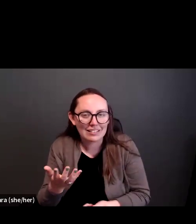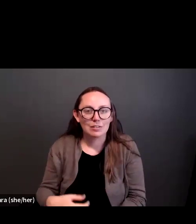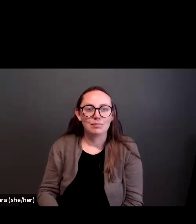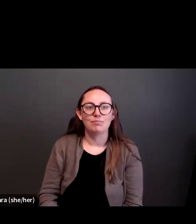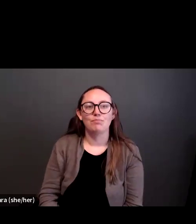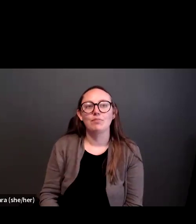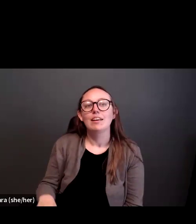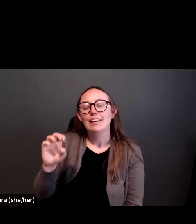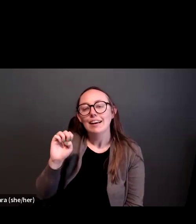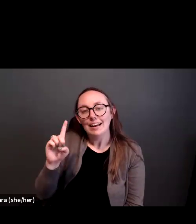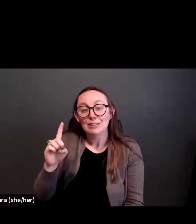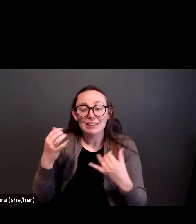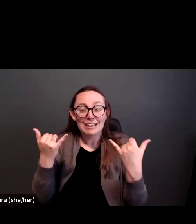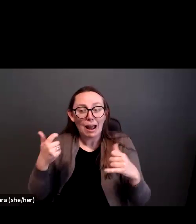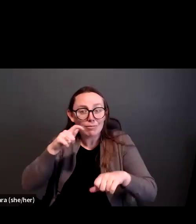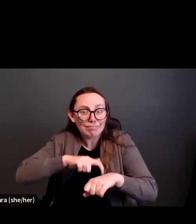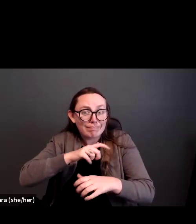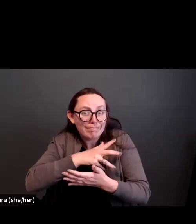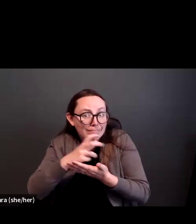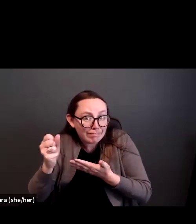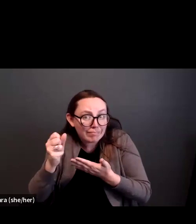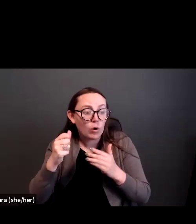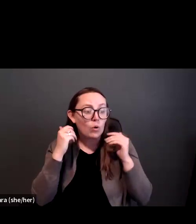up and give Yeah. us your final thoughts?